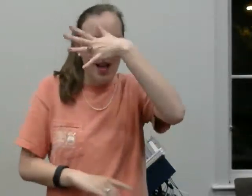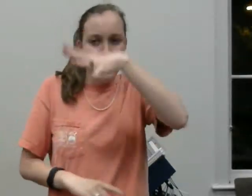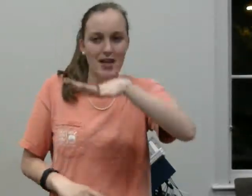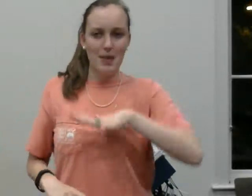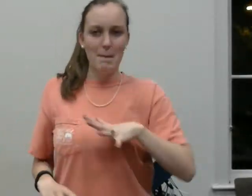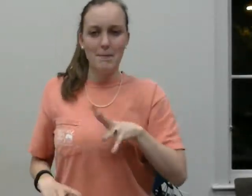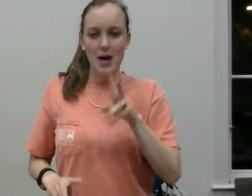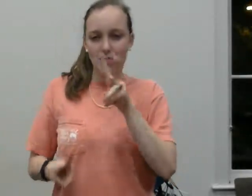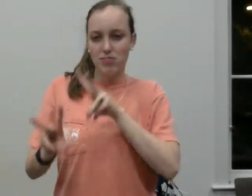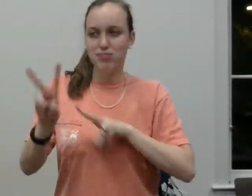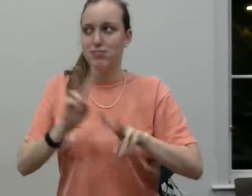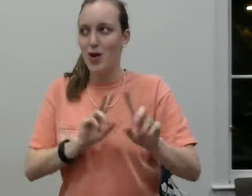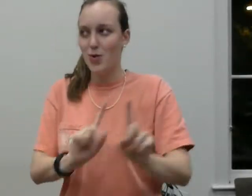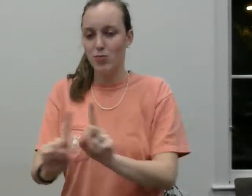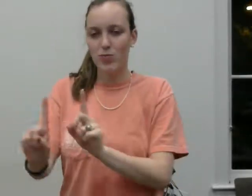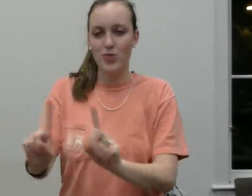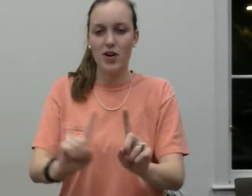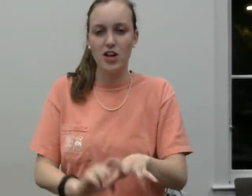to fight in the bullfight.